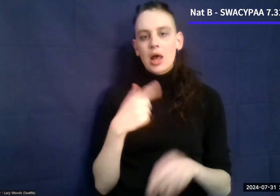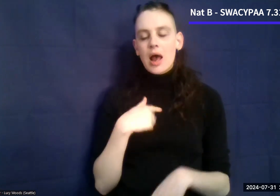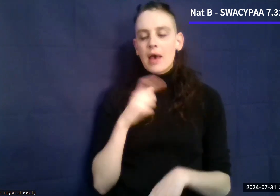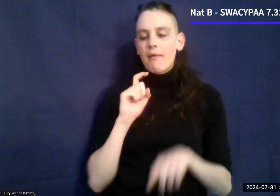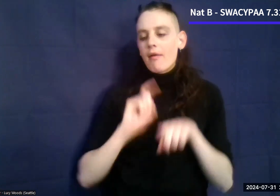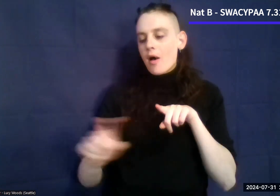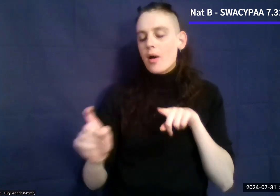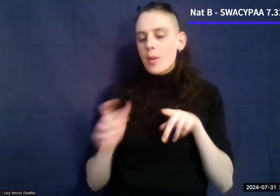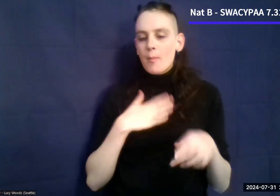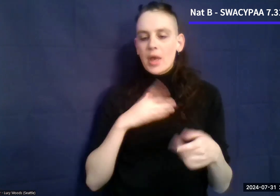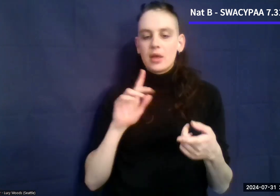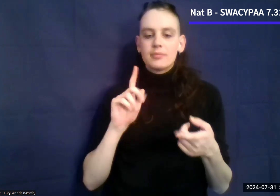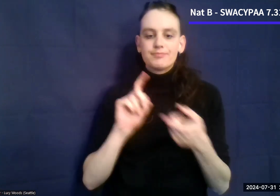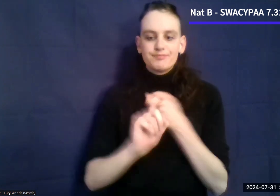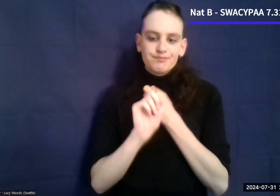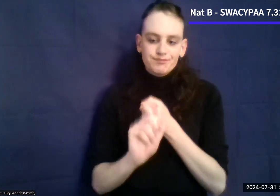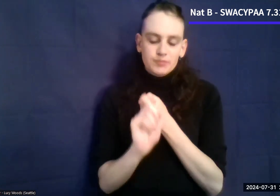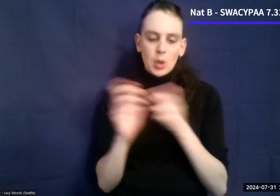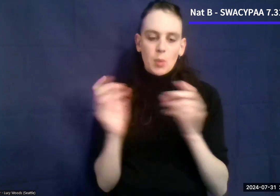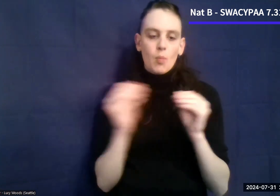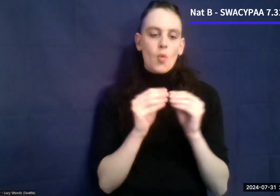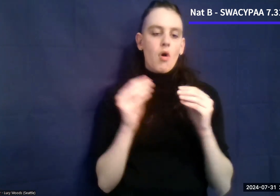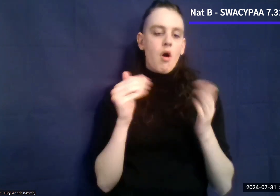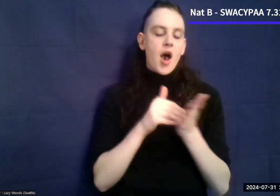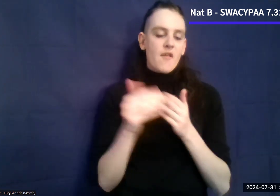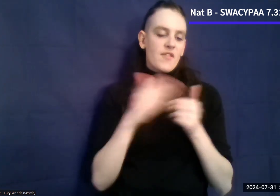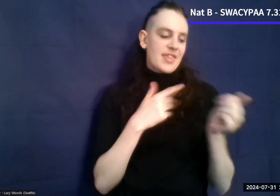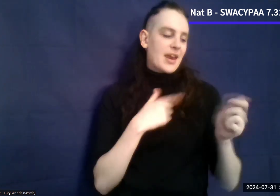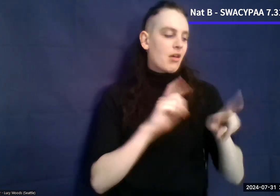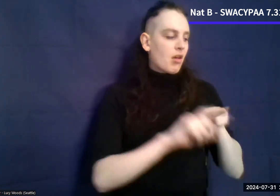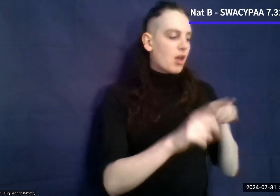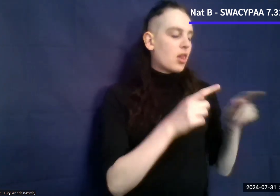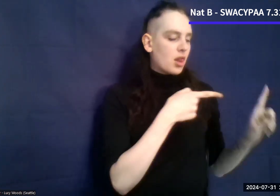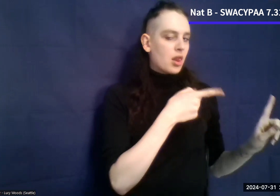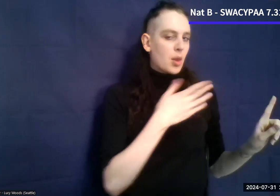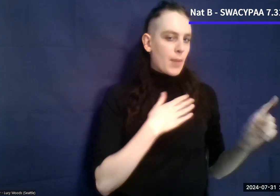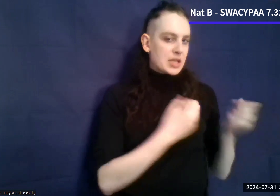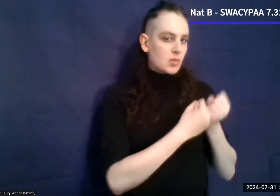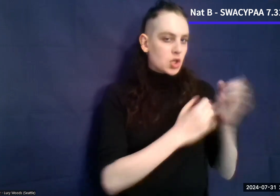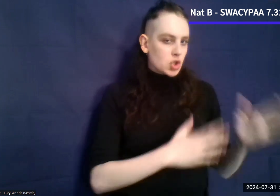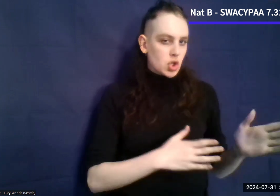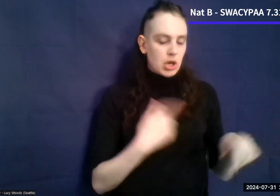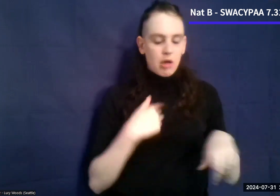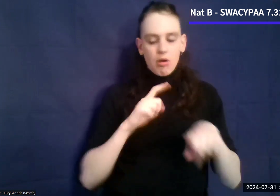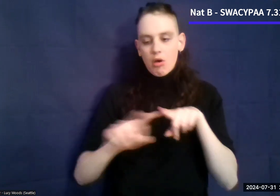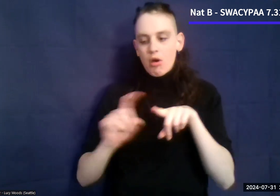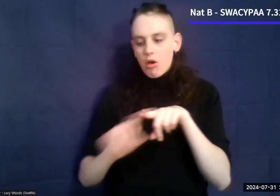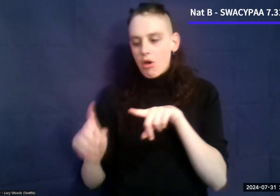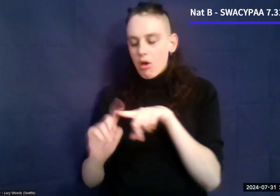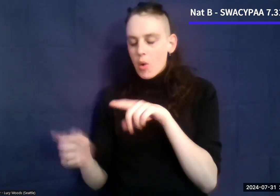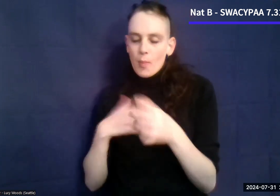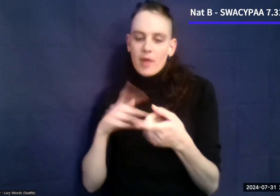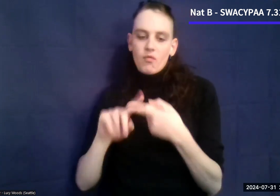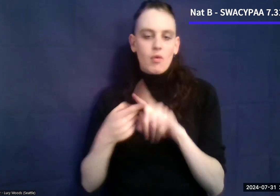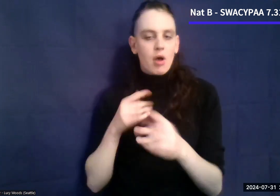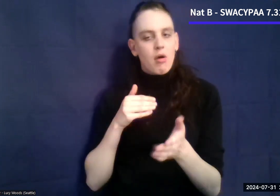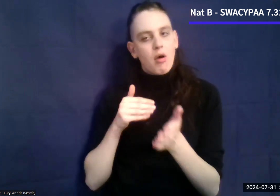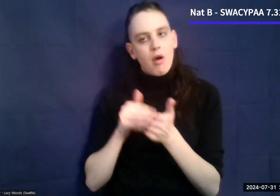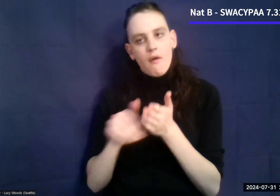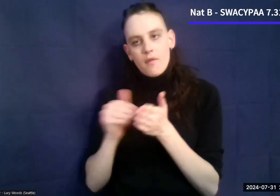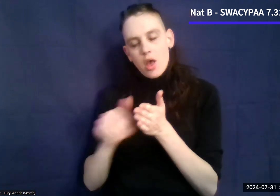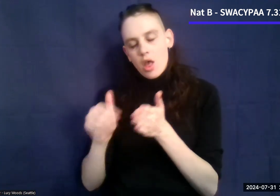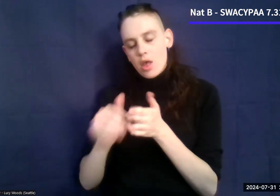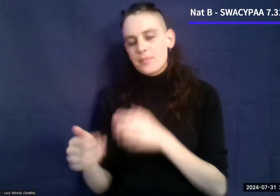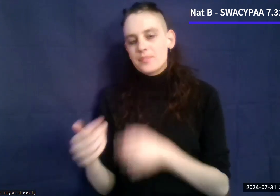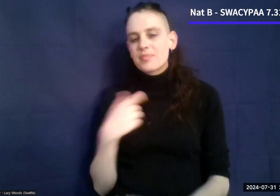sponsor, I call my friends all the time. And I'm trying to think if there's anything else I